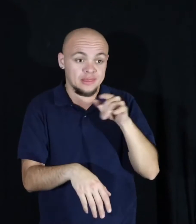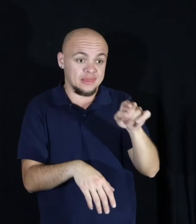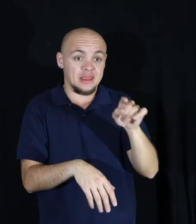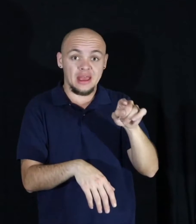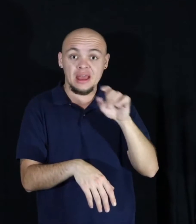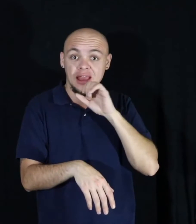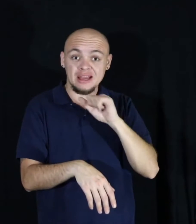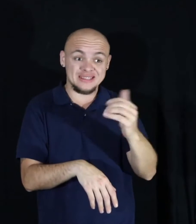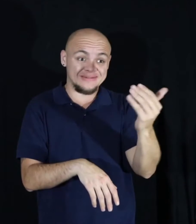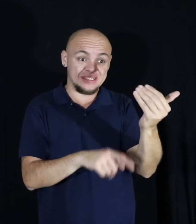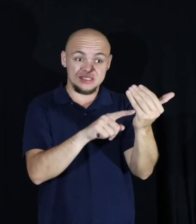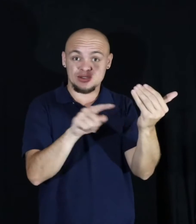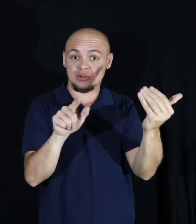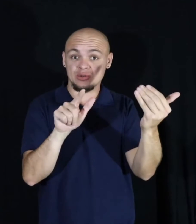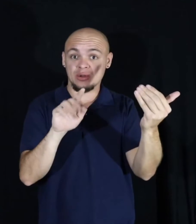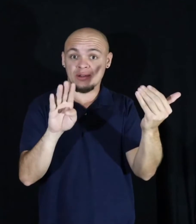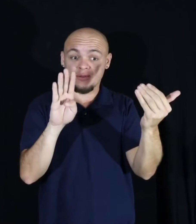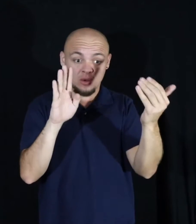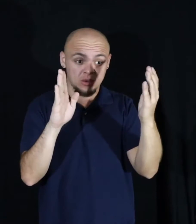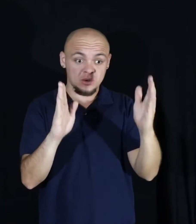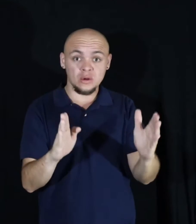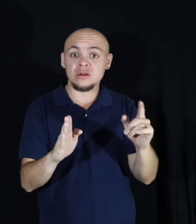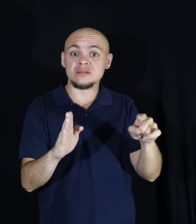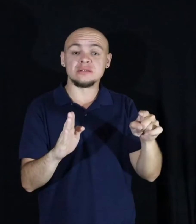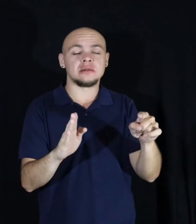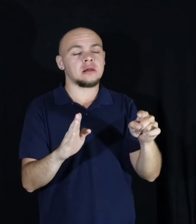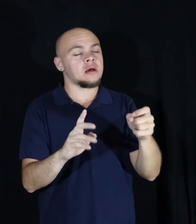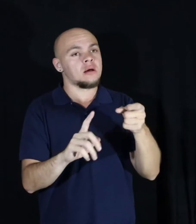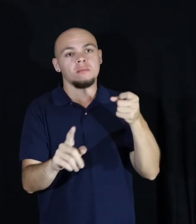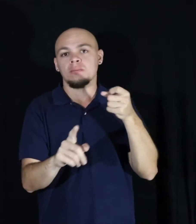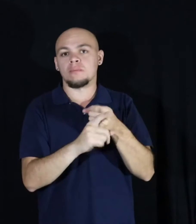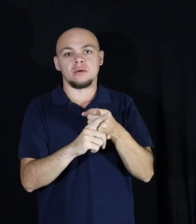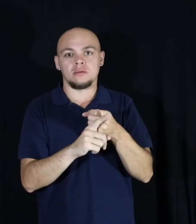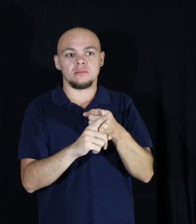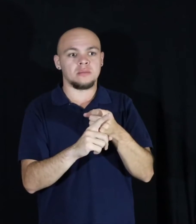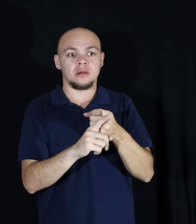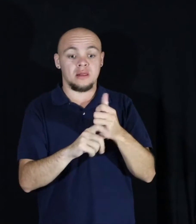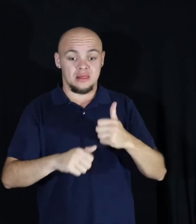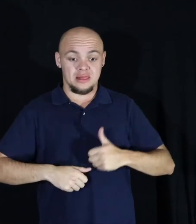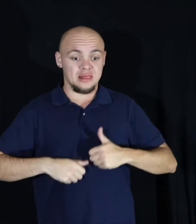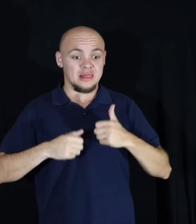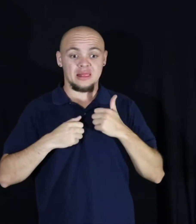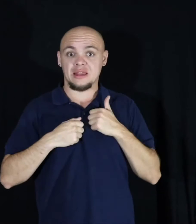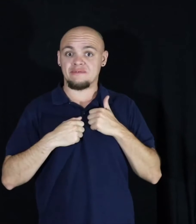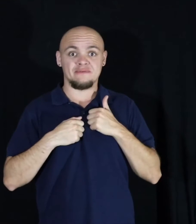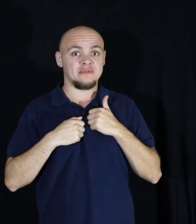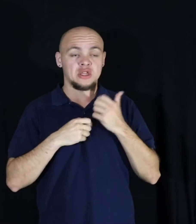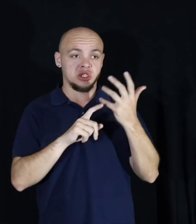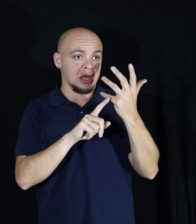to 24-year-old were to be abruptly taken from your life permanently?